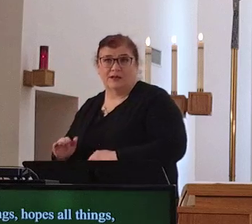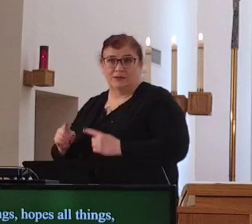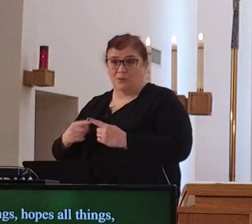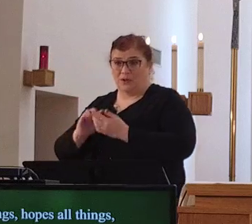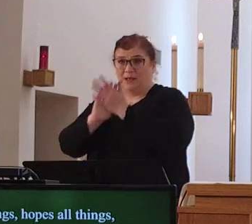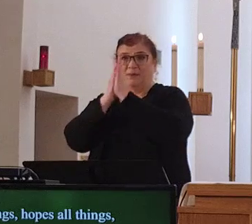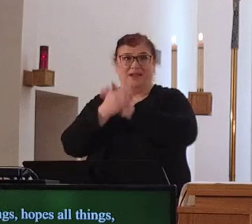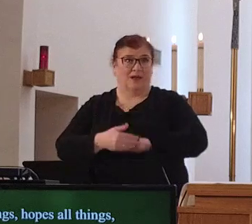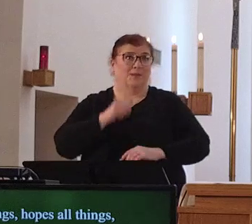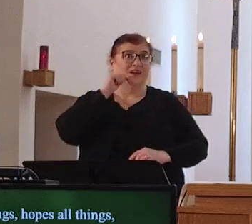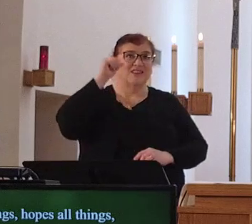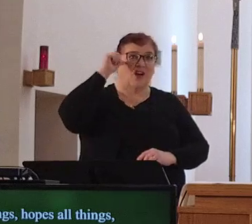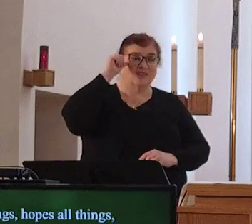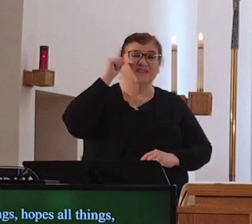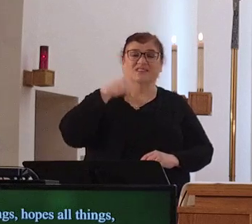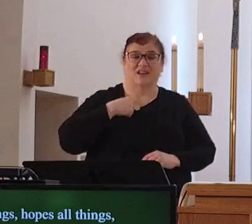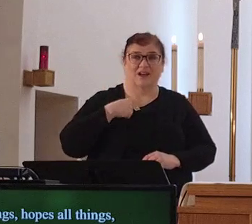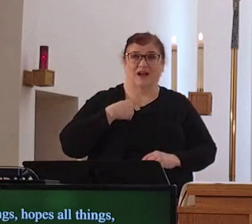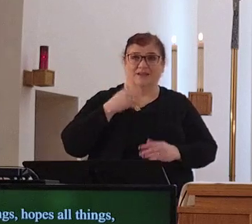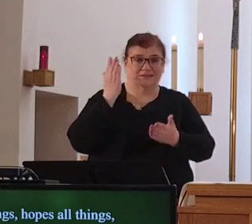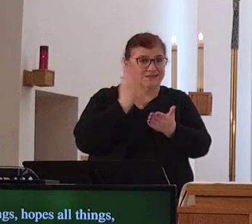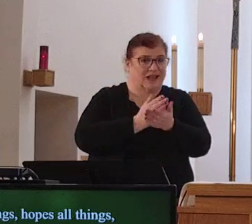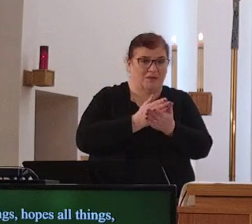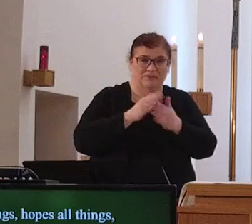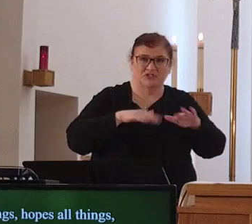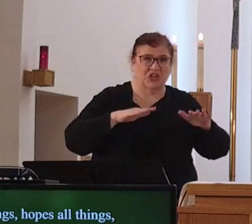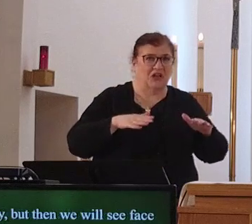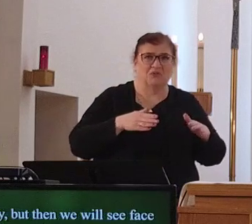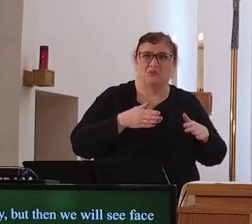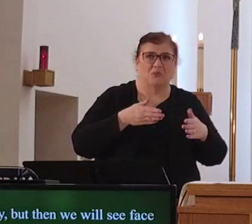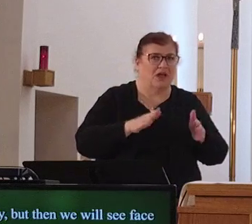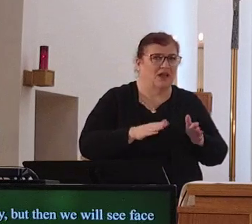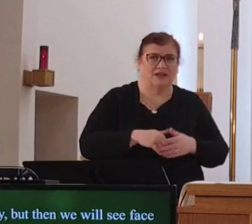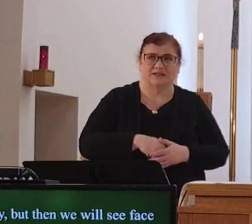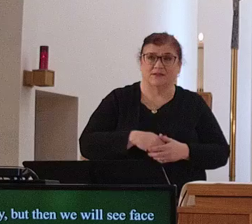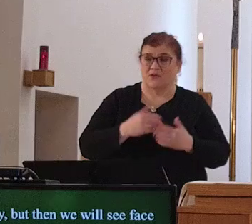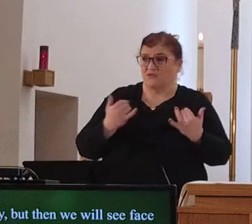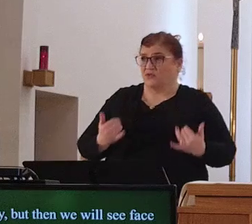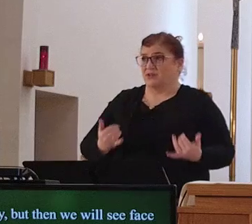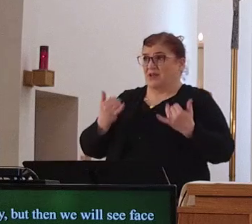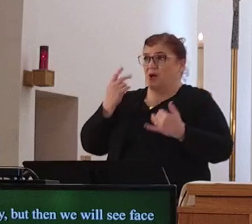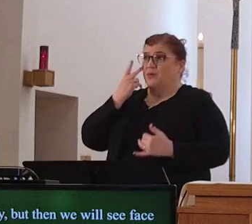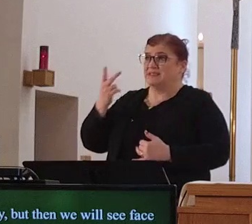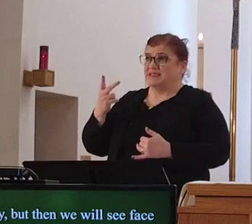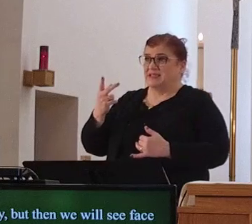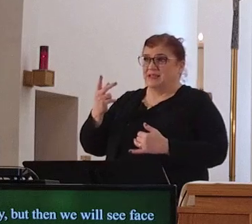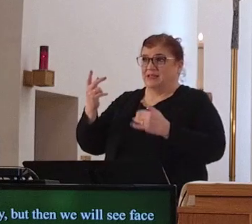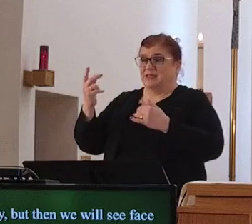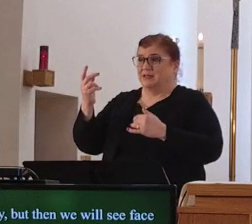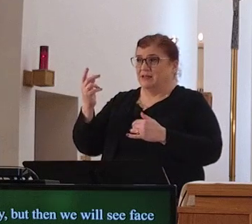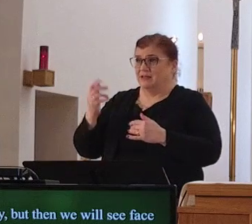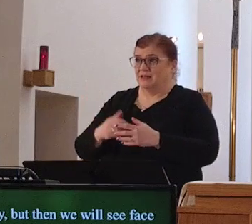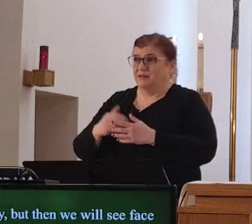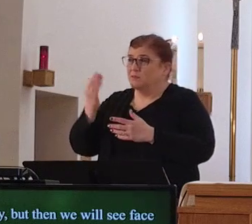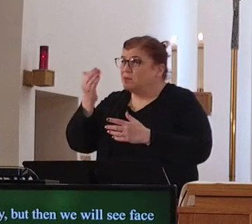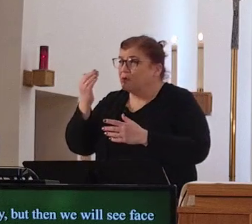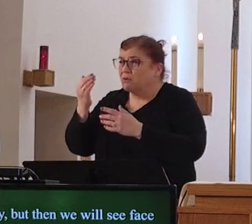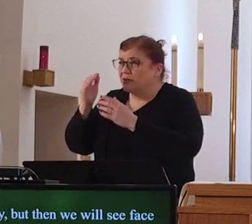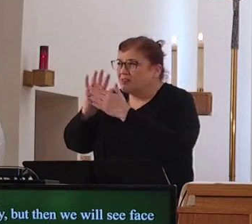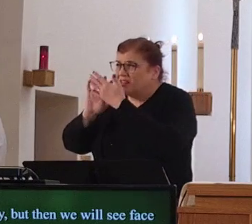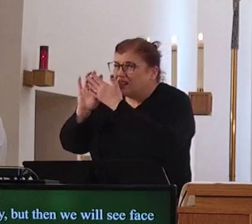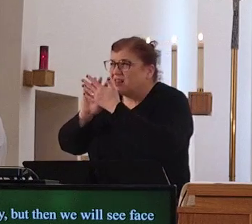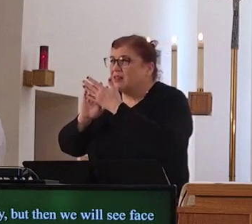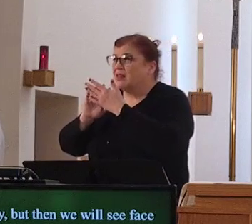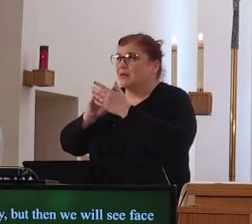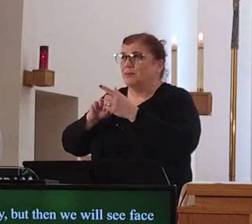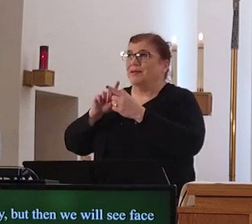I became an adult, I put an end to childish ways. For now we see in a mirror dimly, but then we will